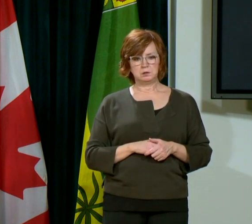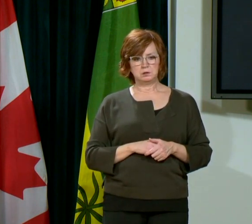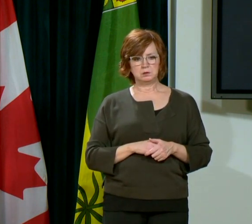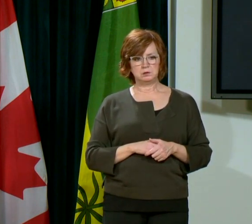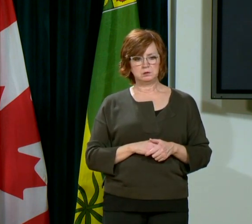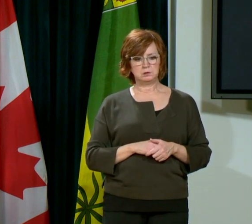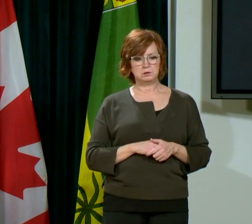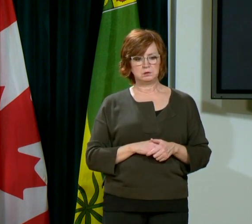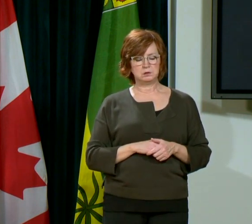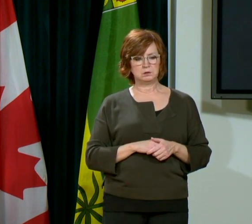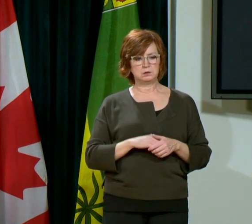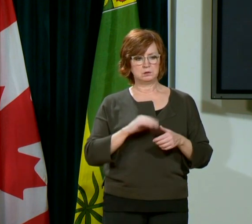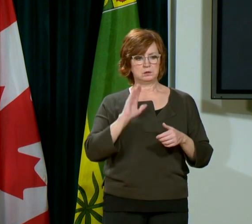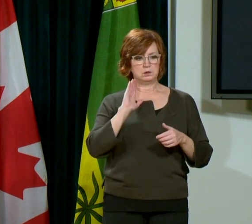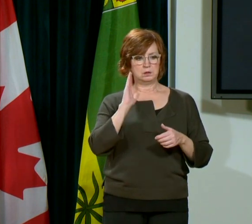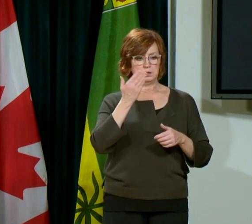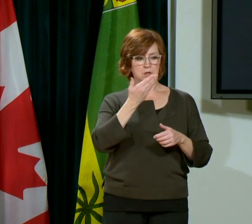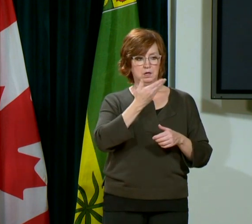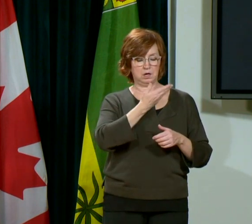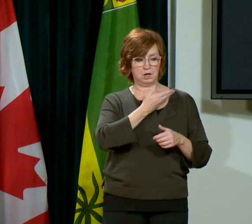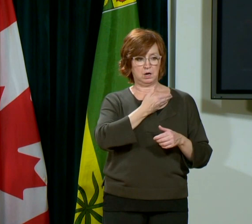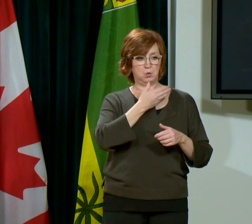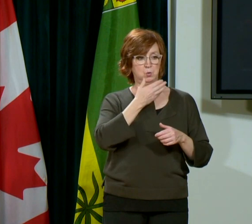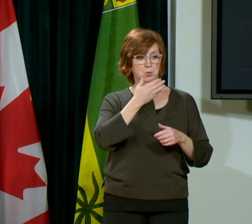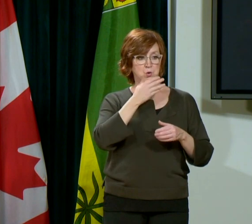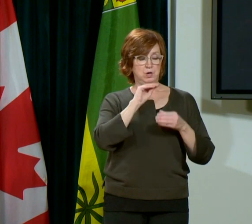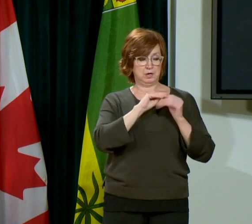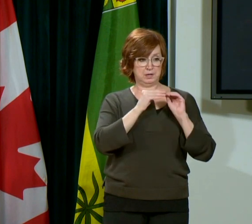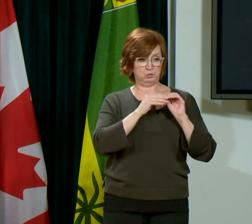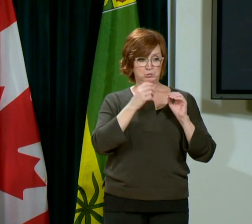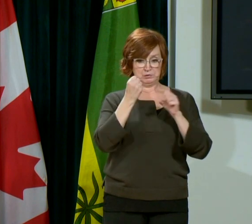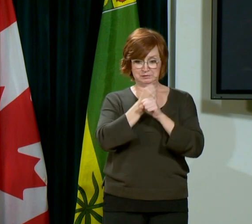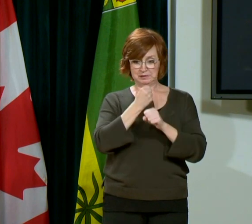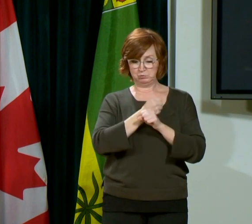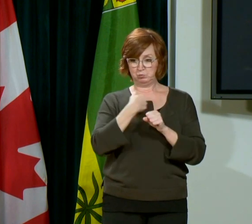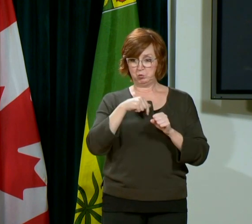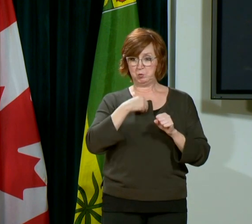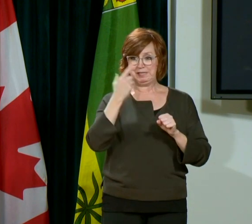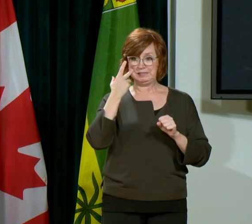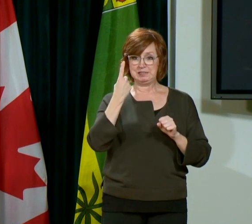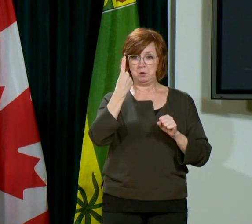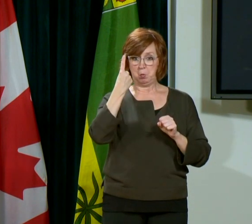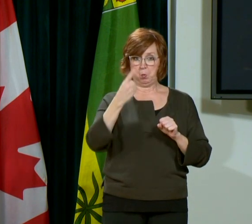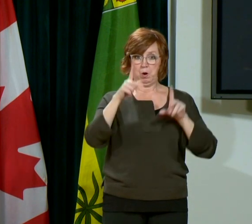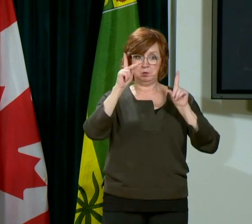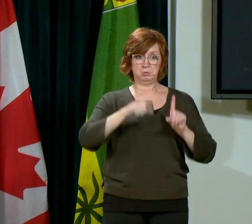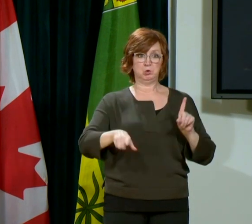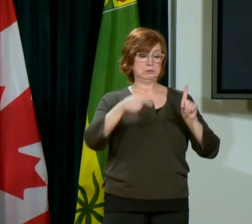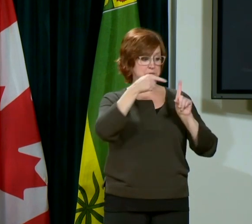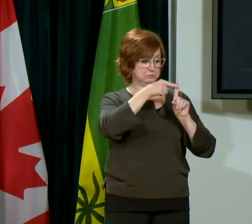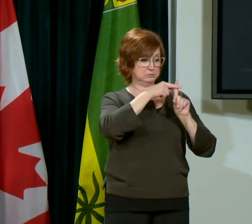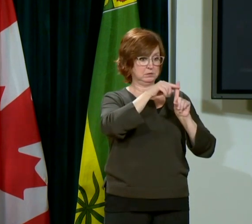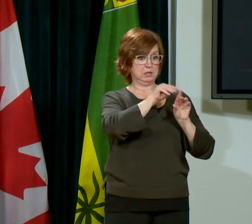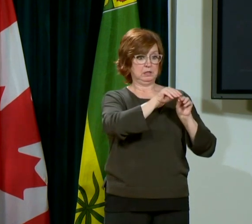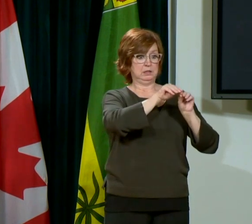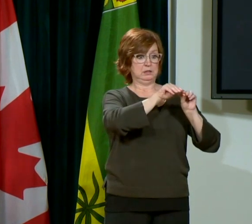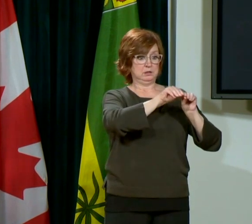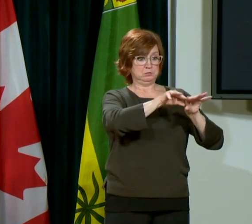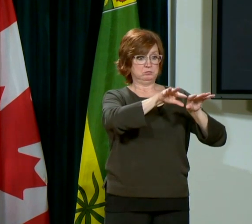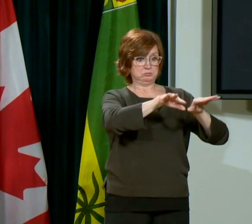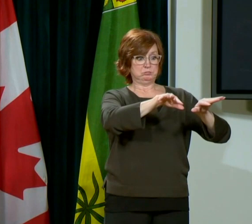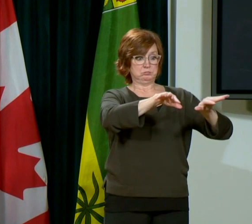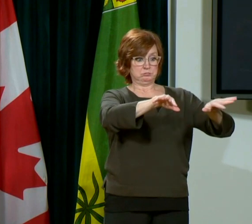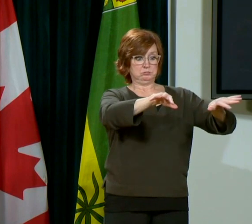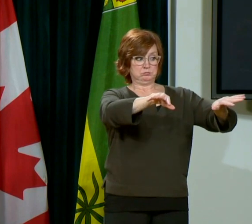many people are infected by a single individual, the R naught per se, or a rate of spread, will help